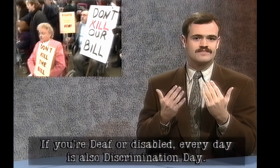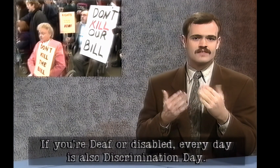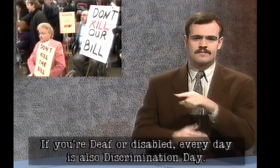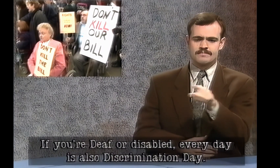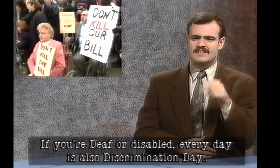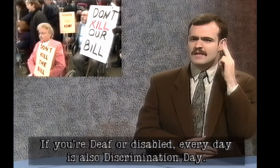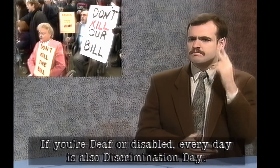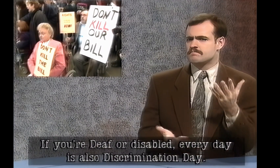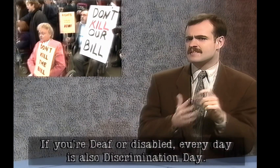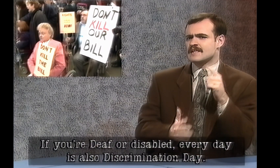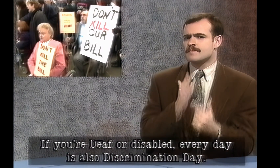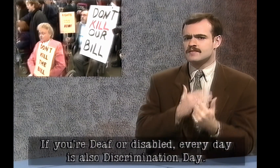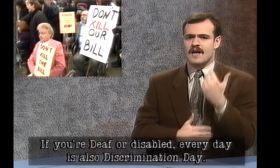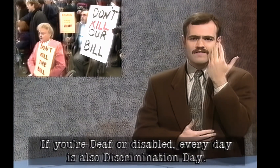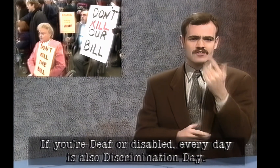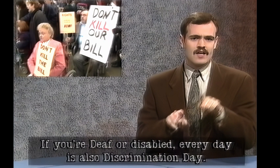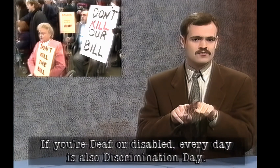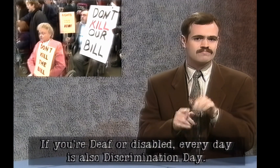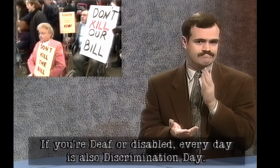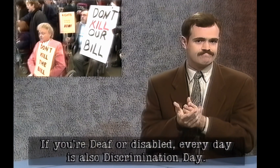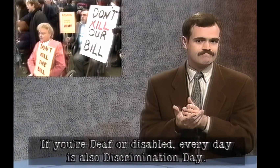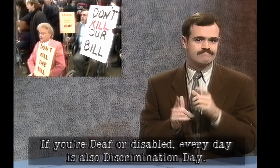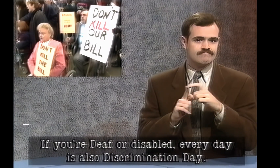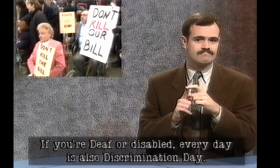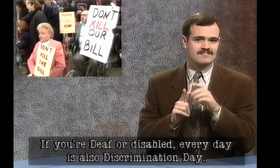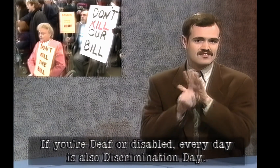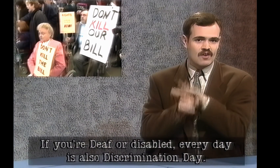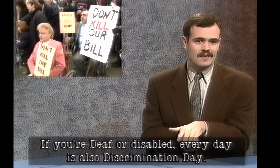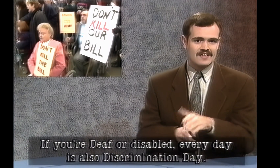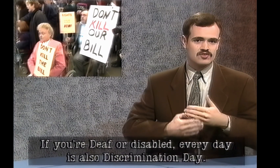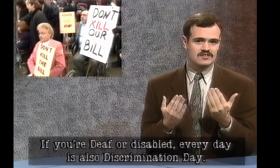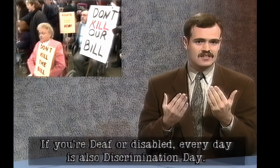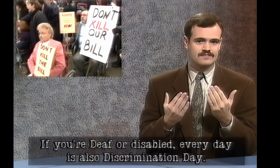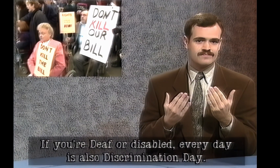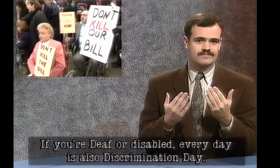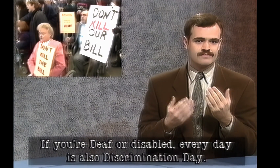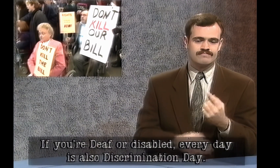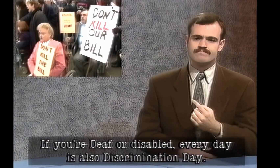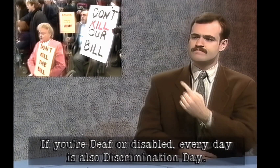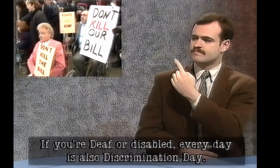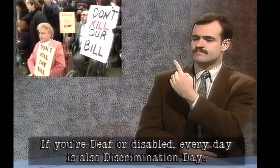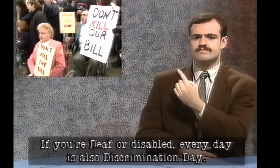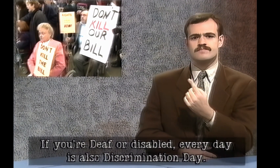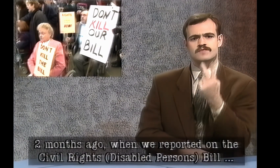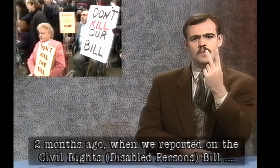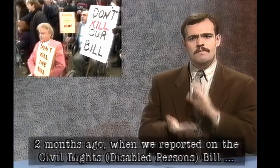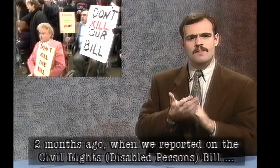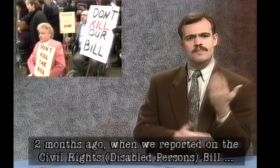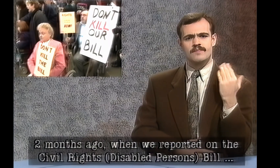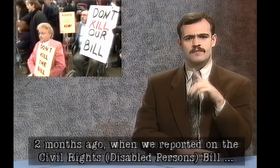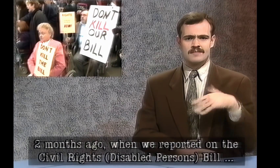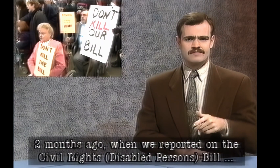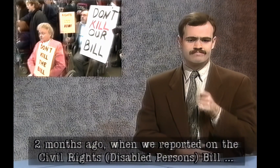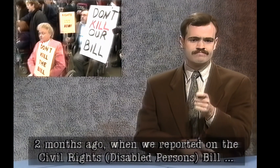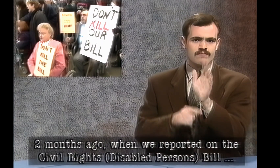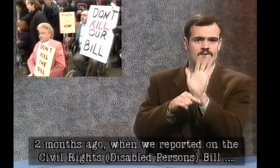or disabled, every day is also Discrimination Day. 2 months ago, when